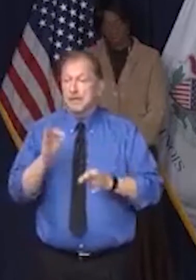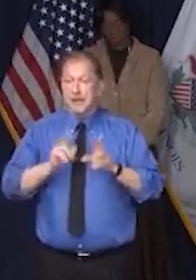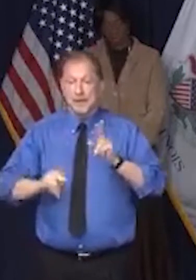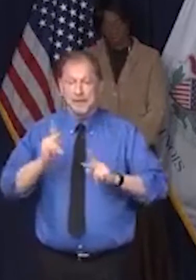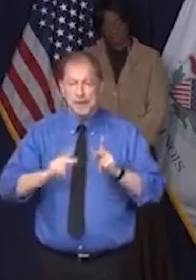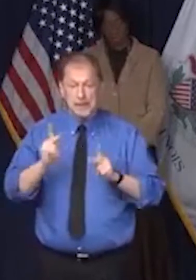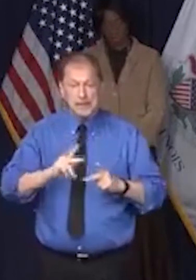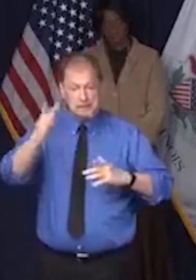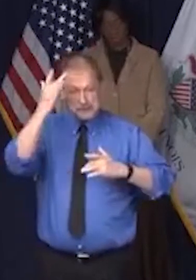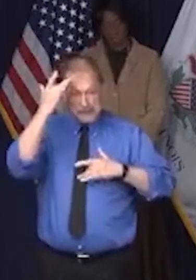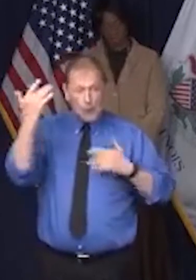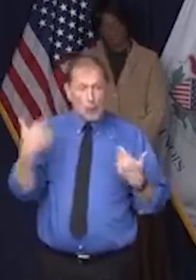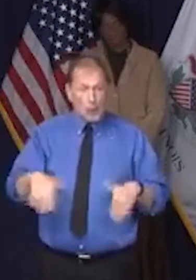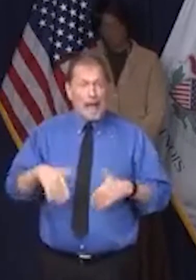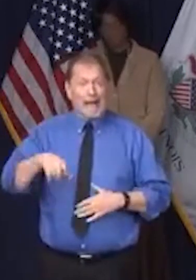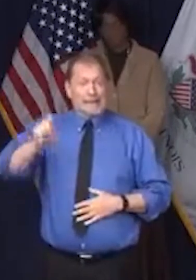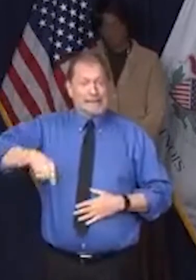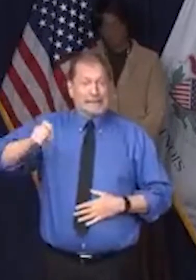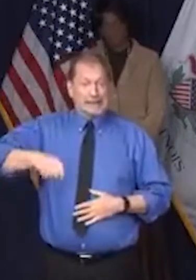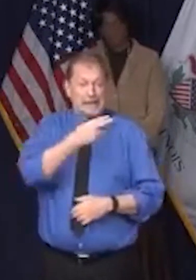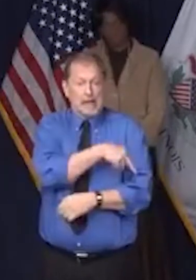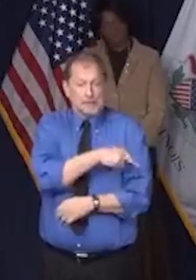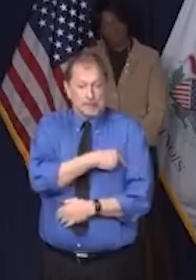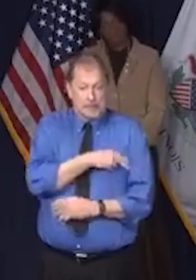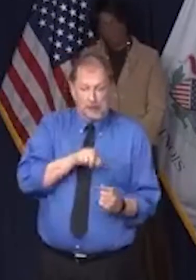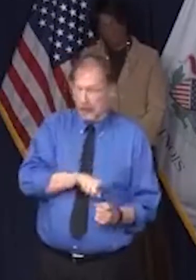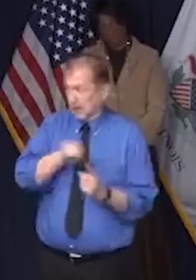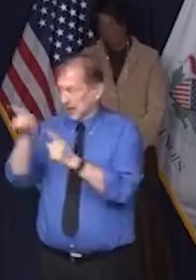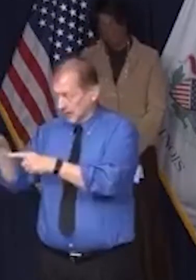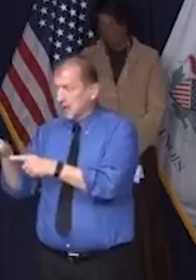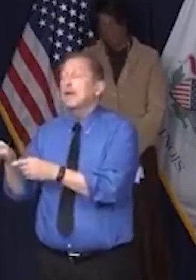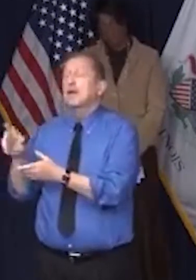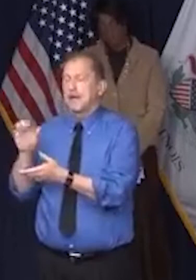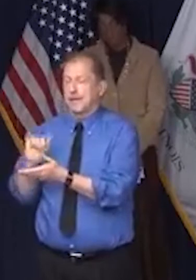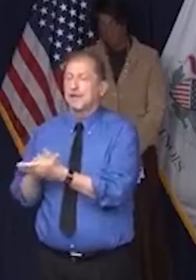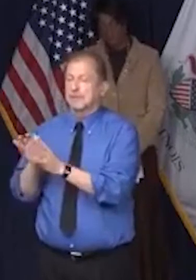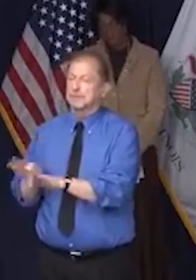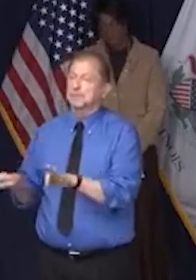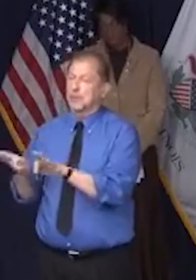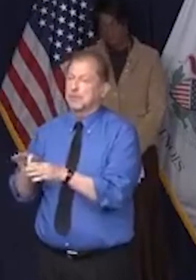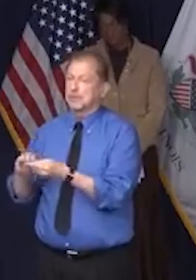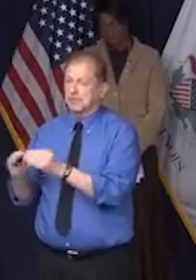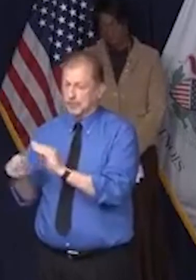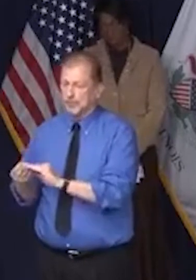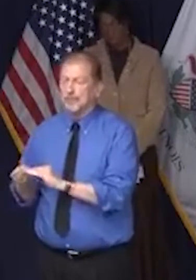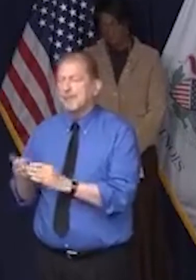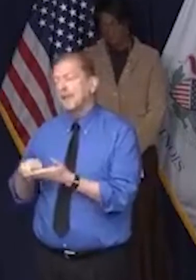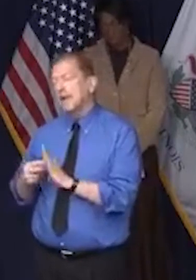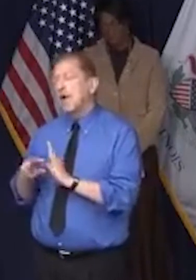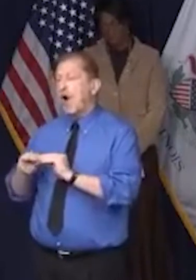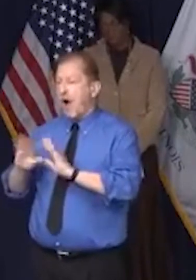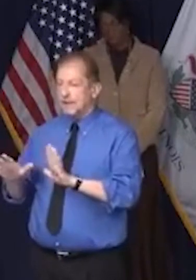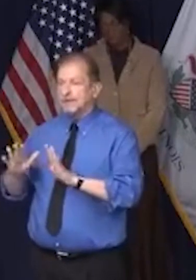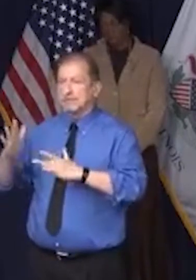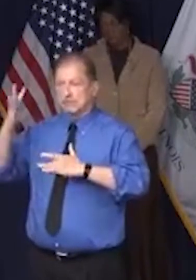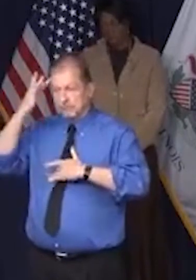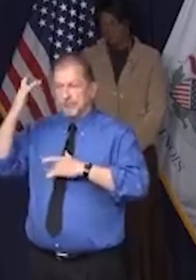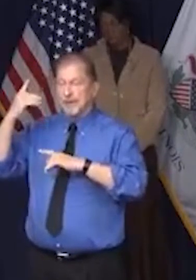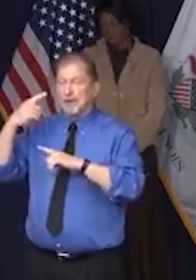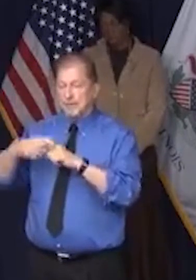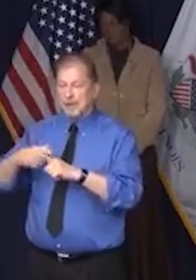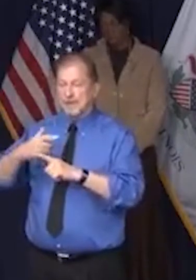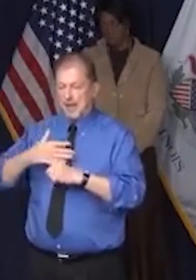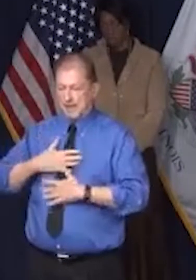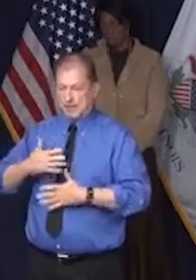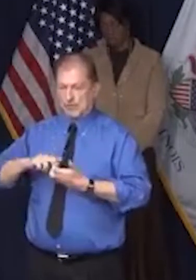hospital, that's a definite signal, you know, that someone is, you know, COVID-19 positive, likely, you know, if they have a respiratory issue.